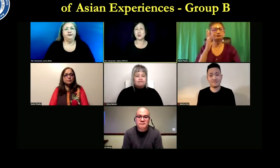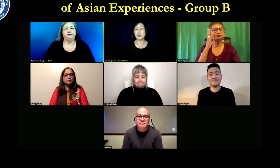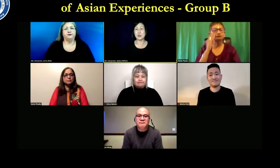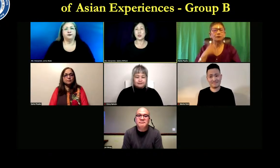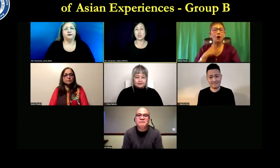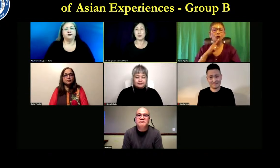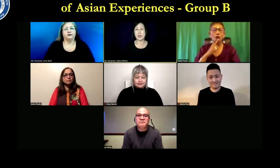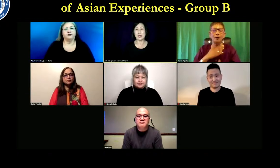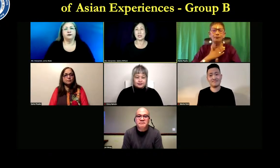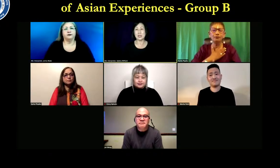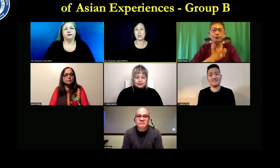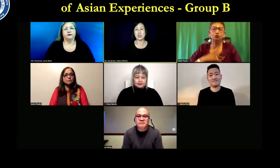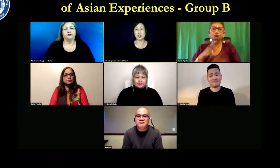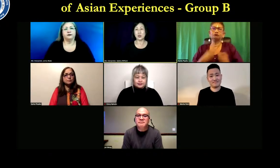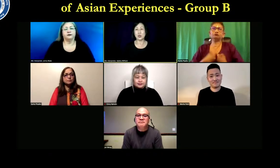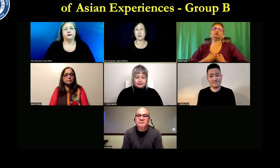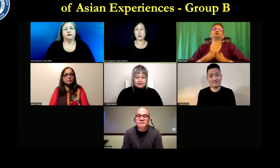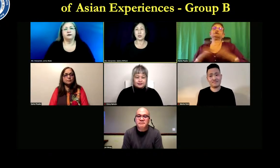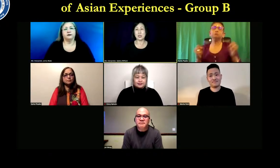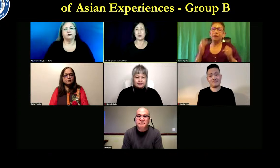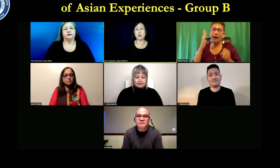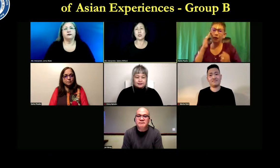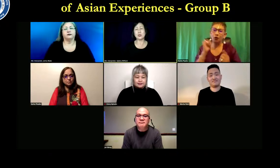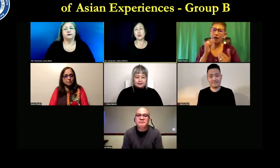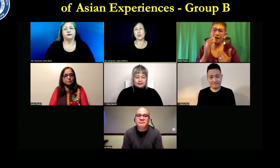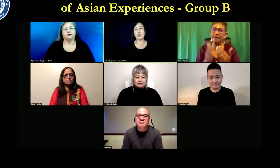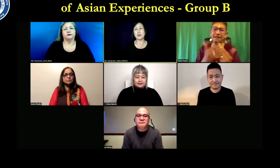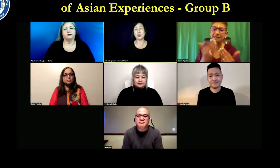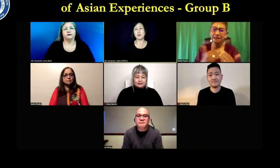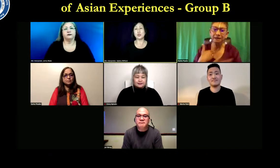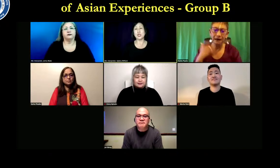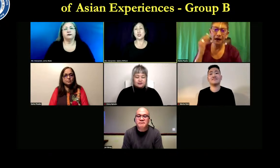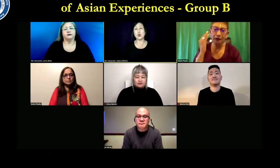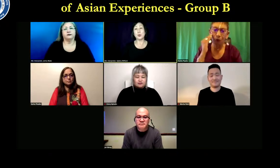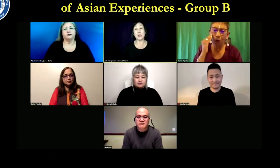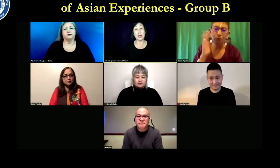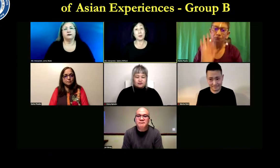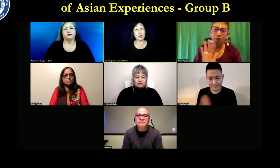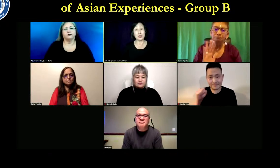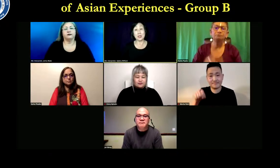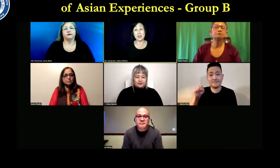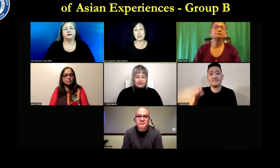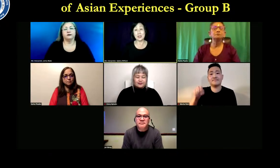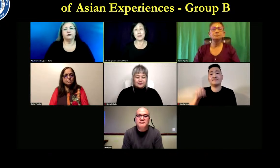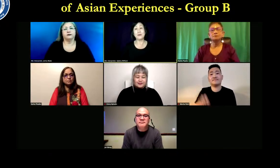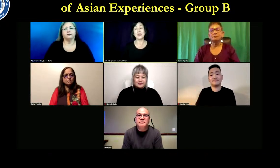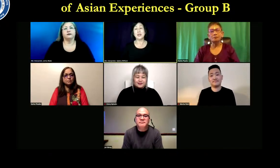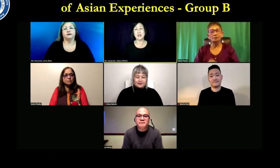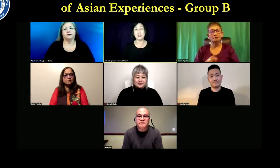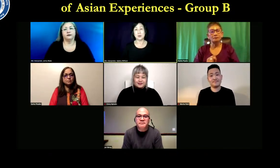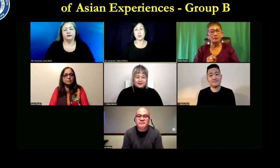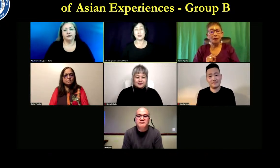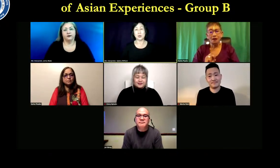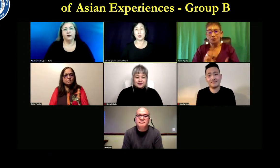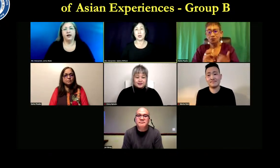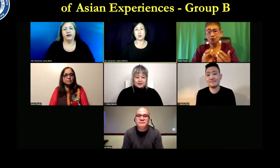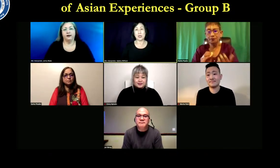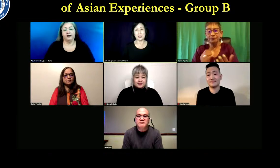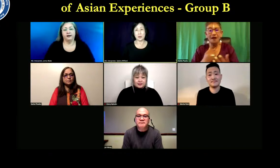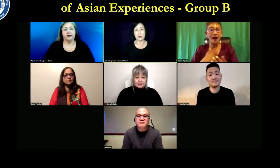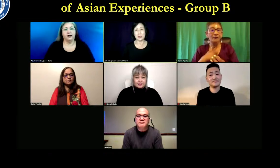So this is true to your space to share your experience. And we appreciate you opening up. I know it's not easy to be